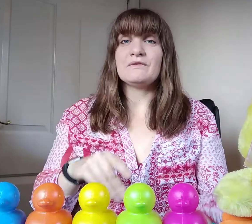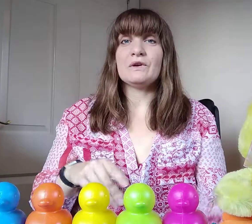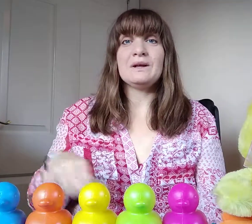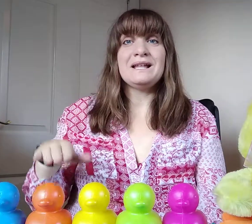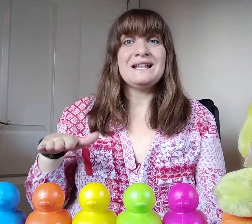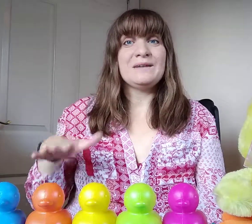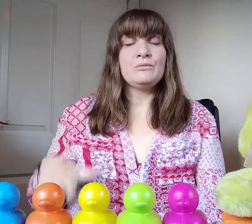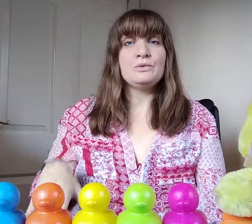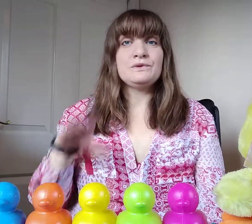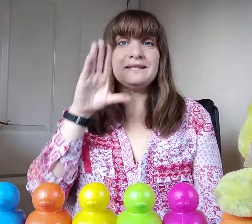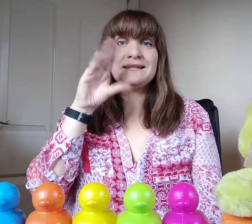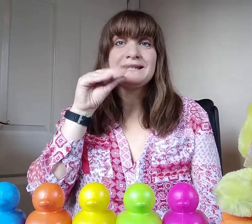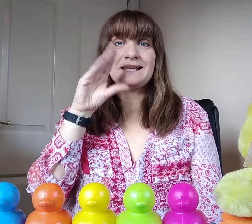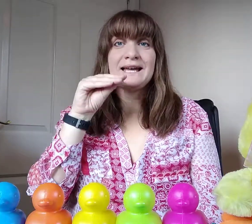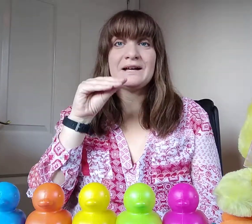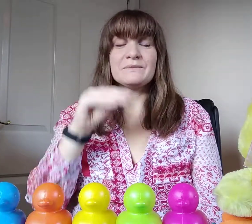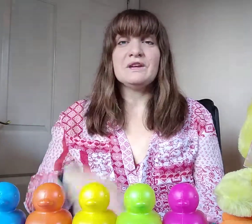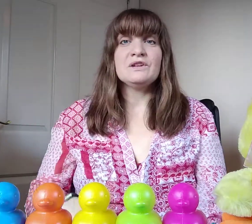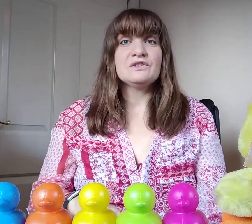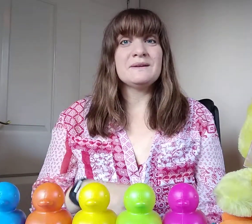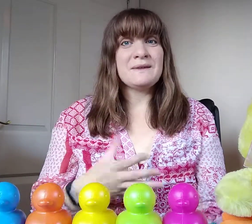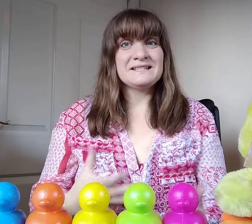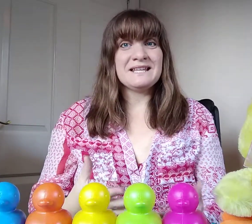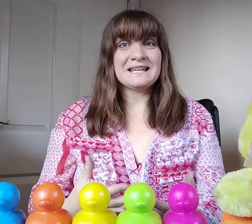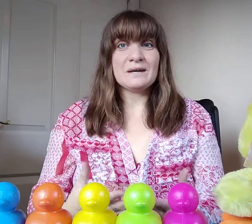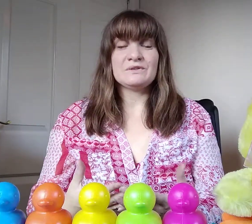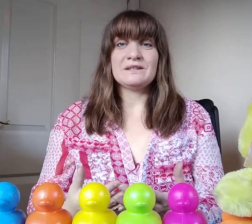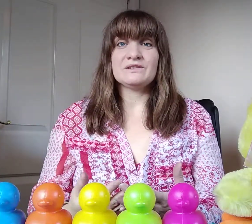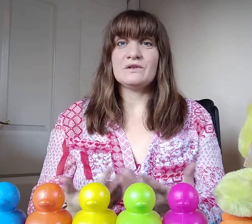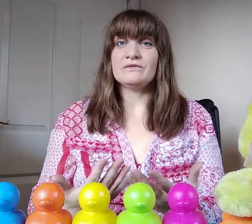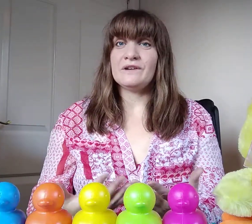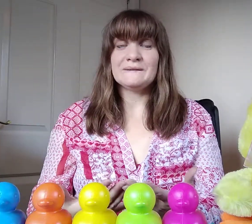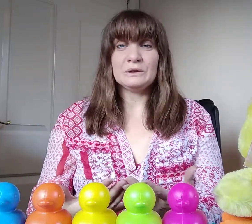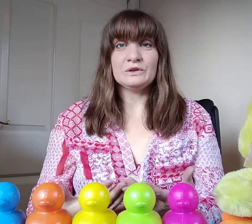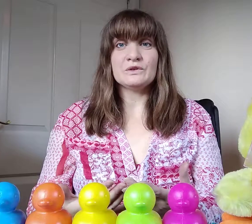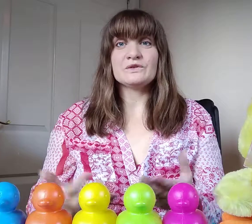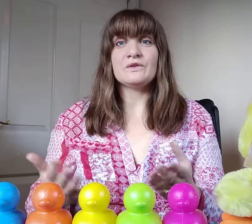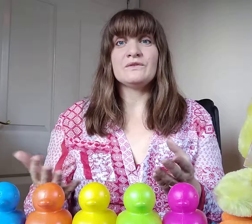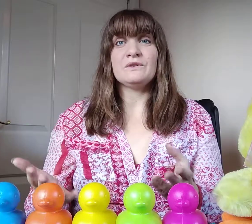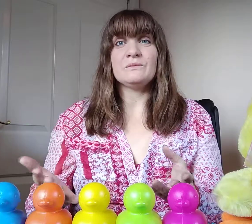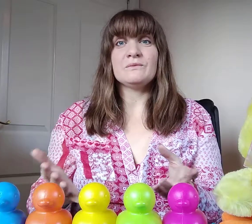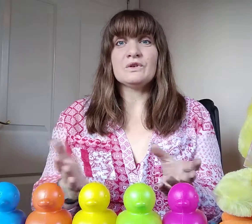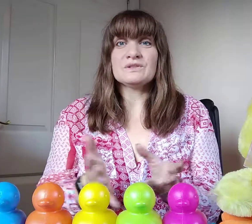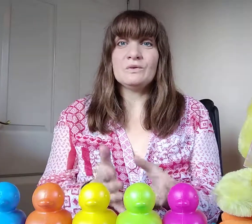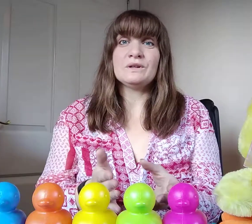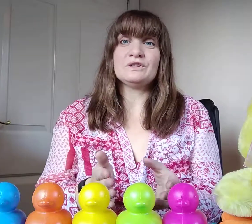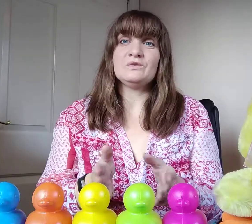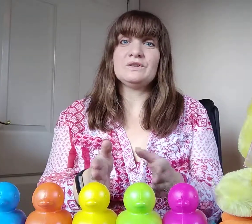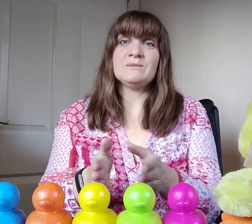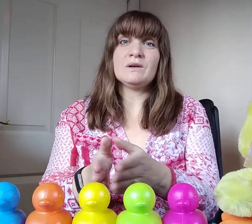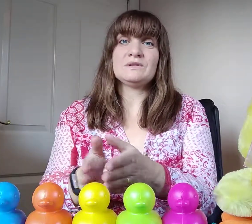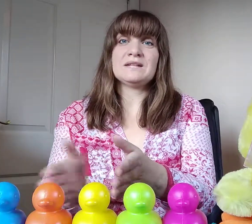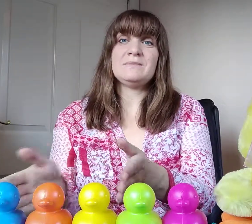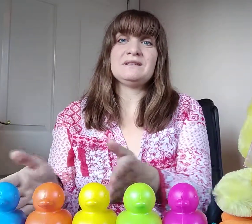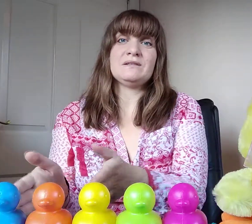got les petits canards. So it's basically a counting song, 5 little ducks, or if you've got smaller children you might want to keep it to 3